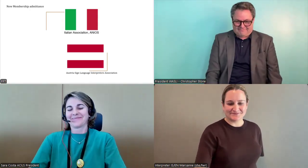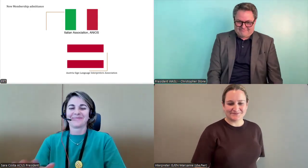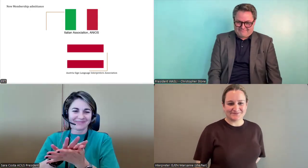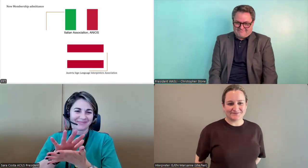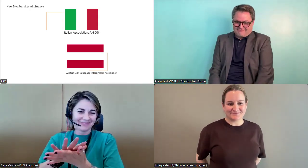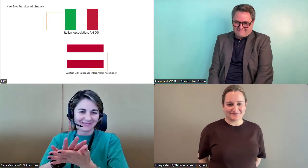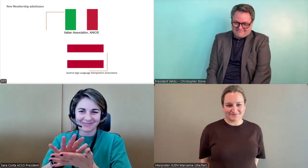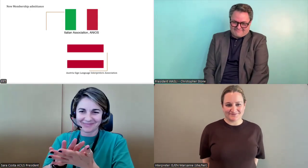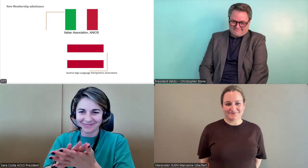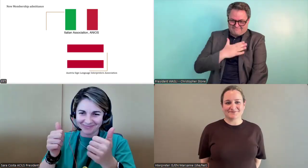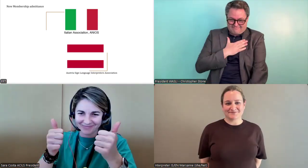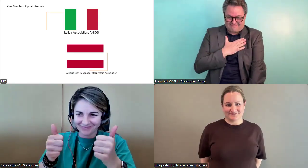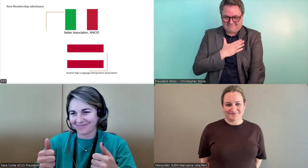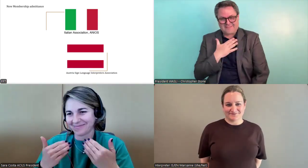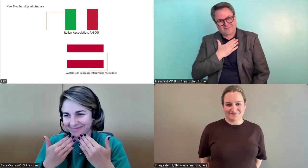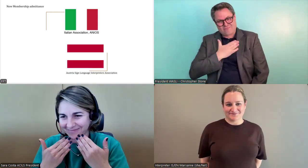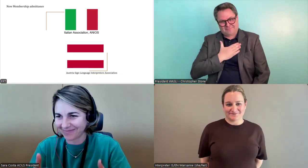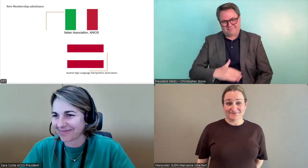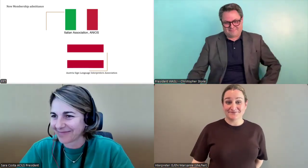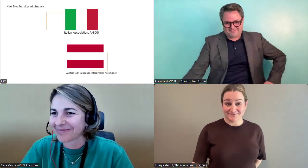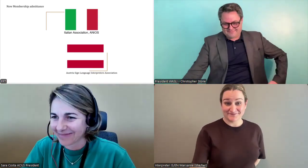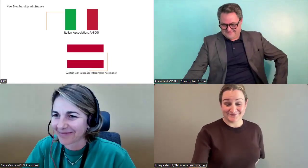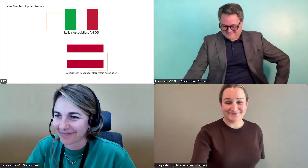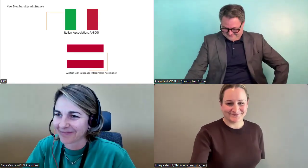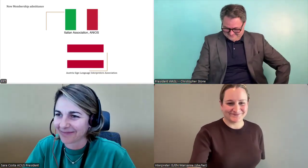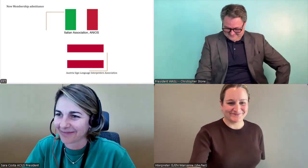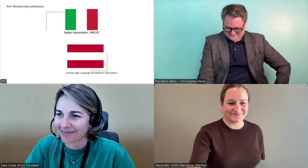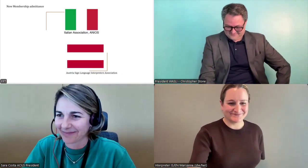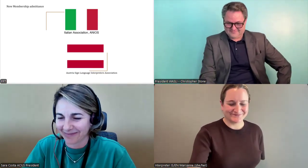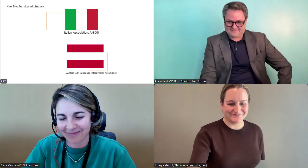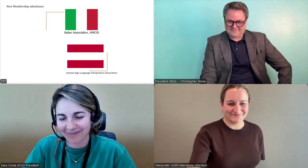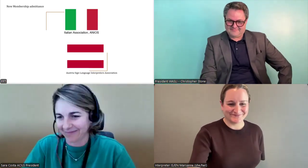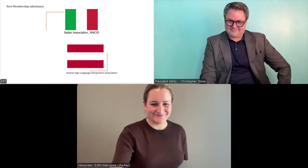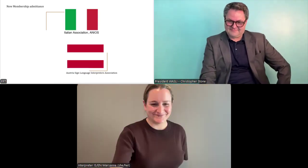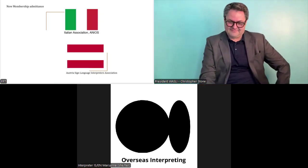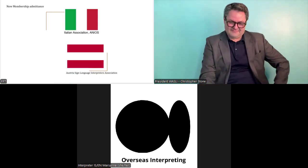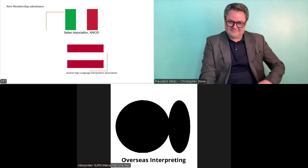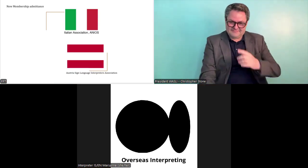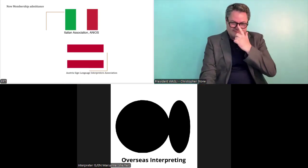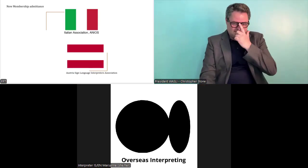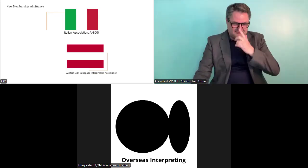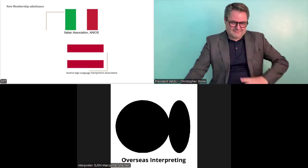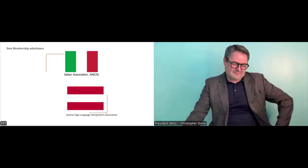of frustration for all of us, but hopefully we can resolve these soon. Apologies, please do bear with us.